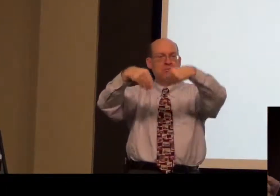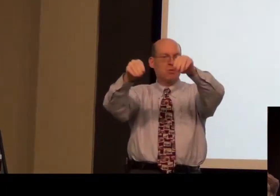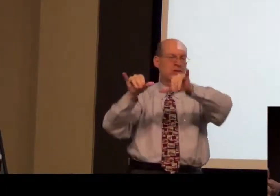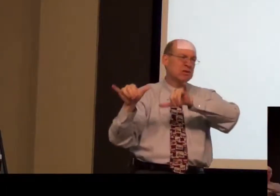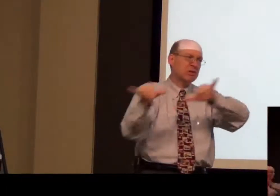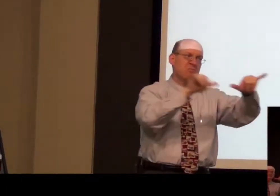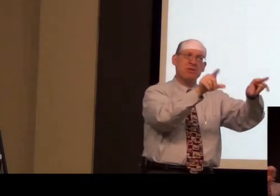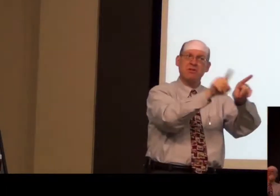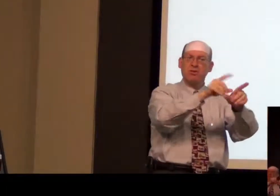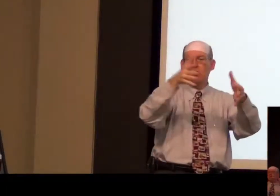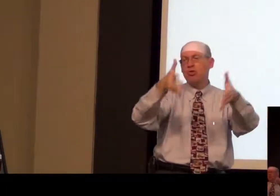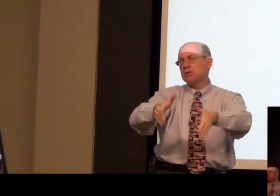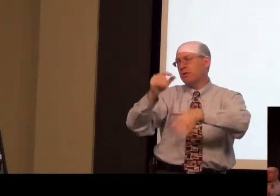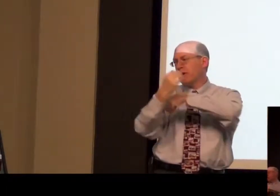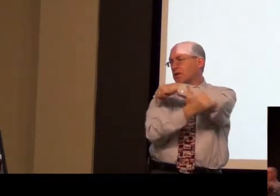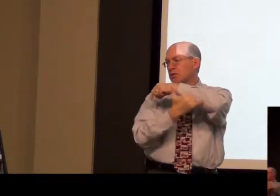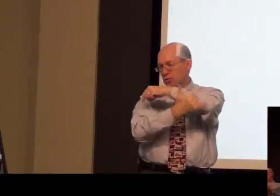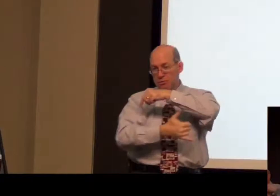than we really think.